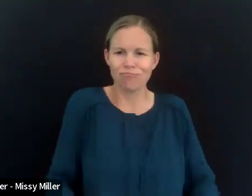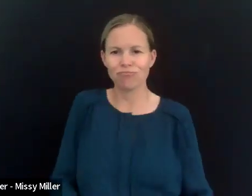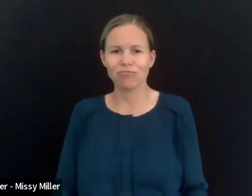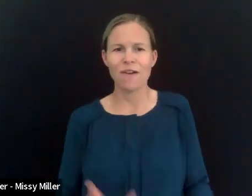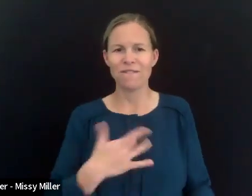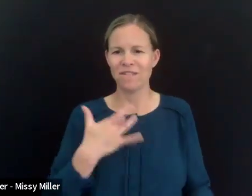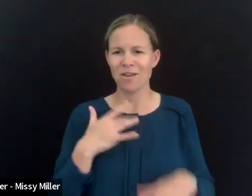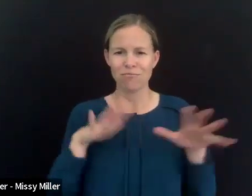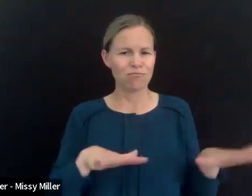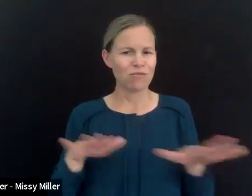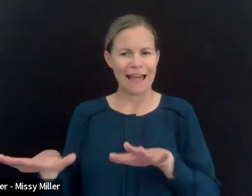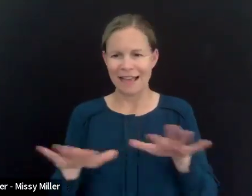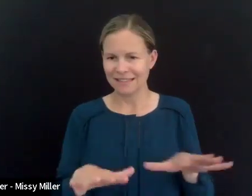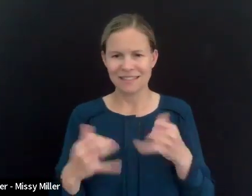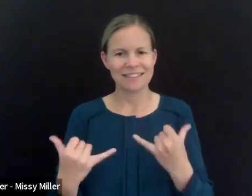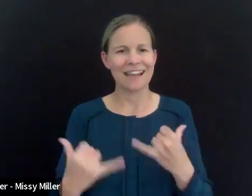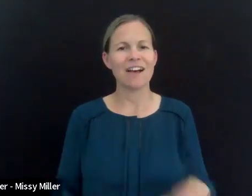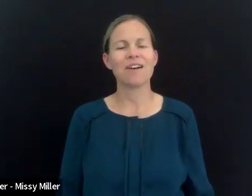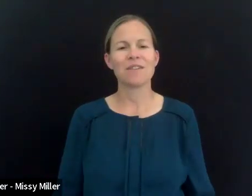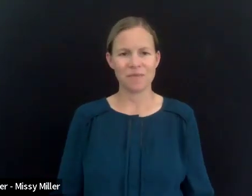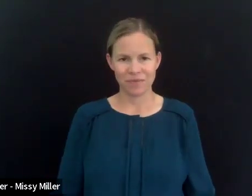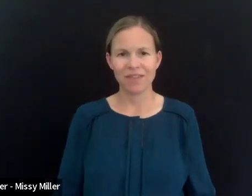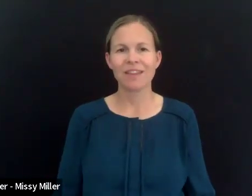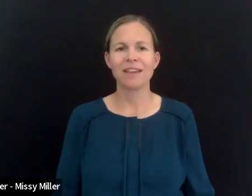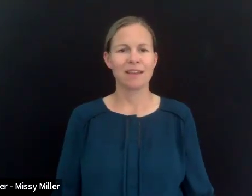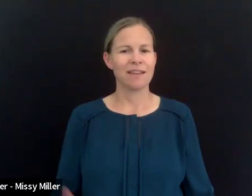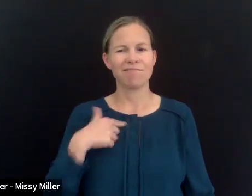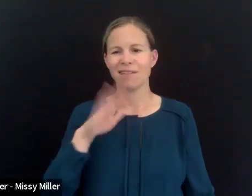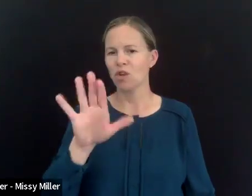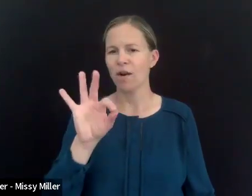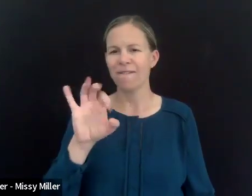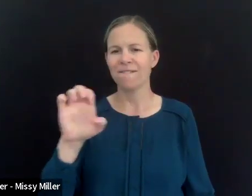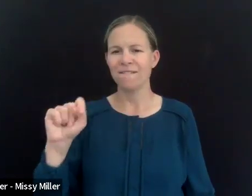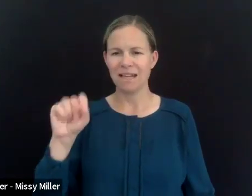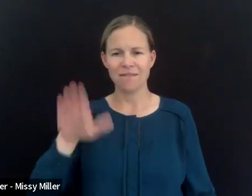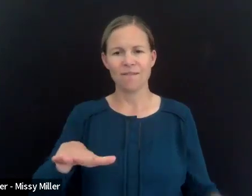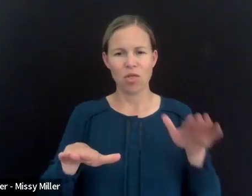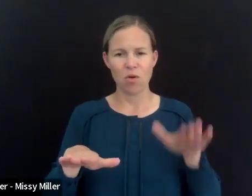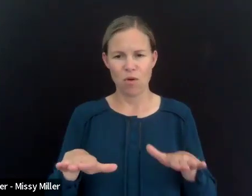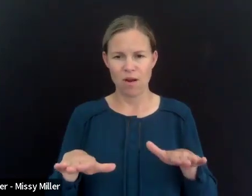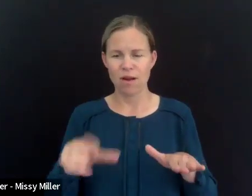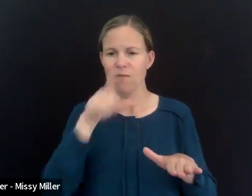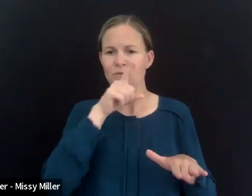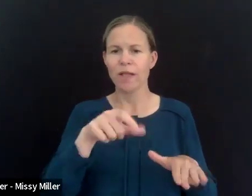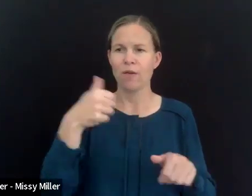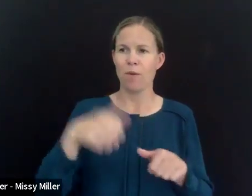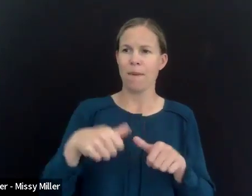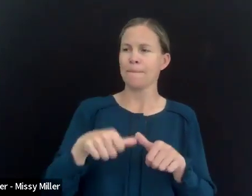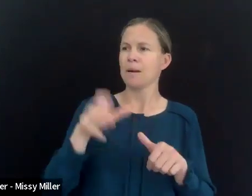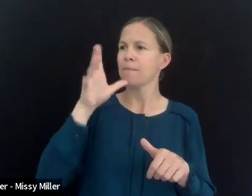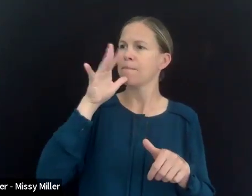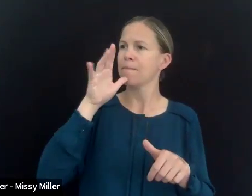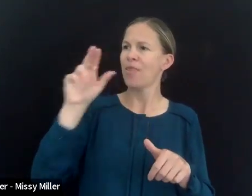relaxation. And if you want to feel your feet on the floor, and just always remember that Mother Earth is holding us. Whether we're